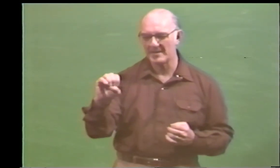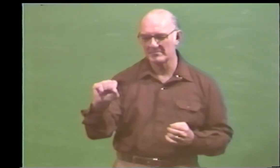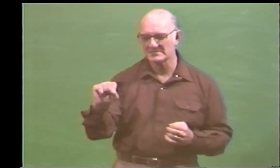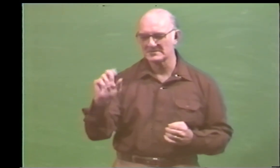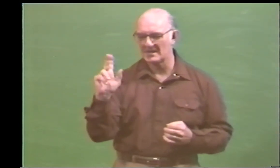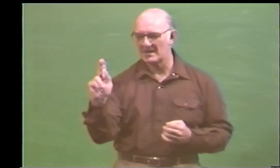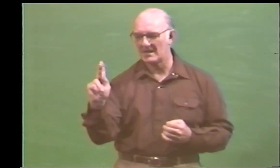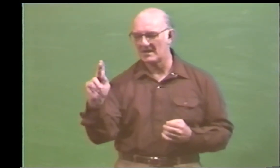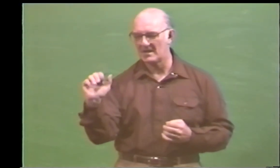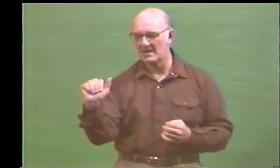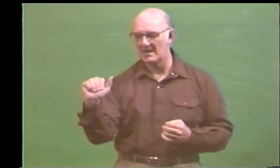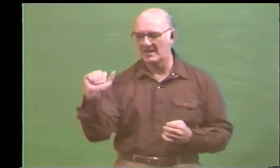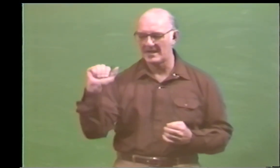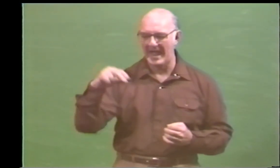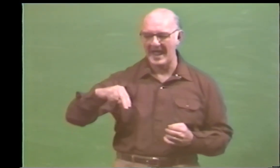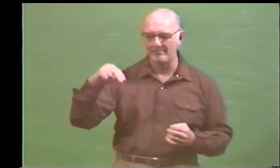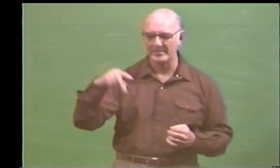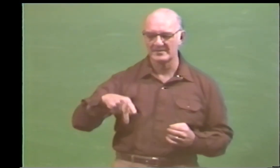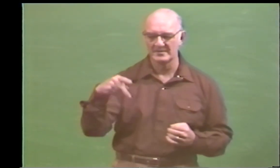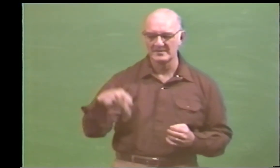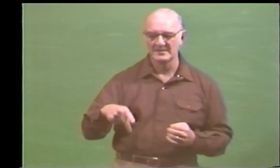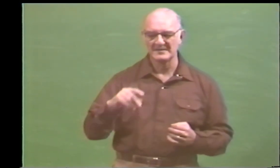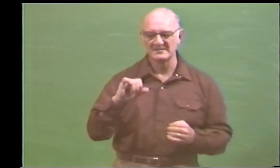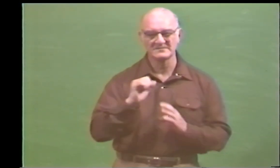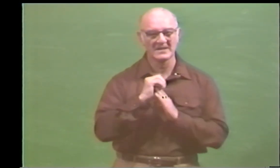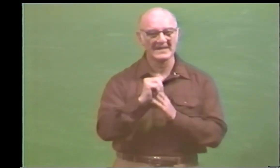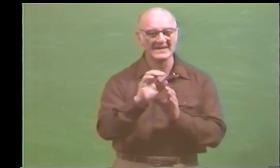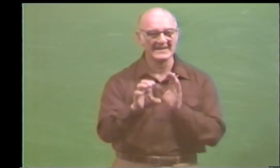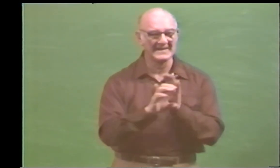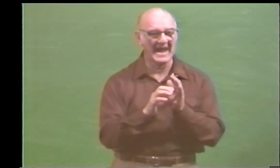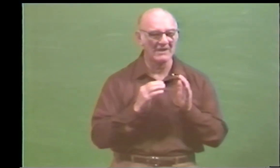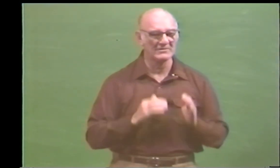James Knapp is the leading character.